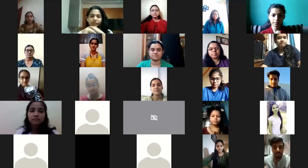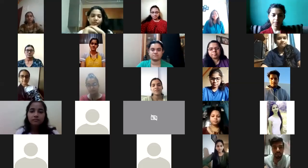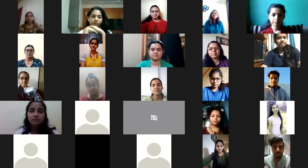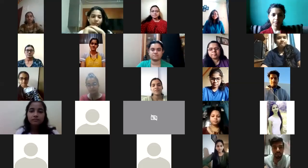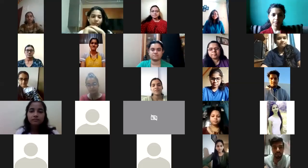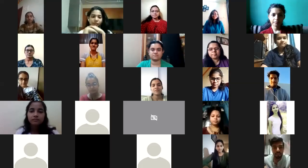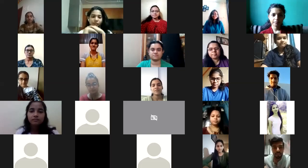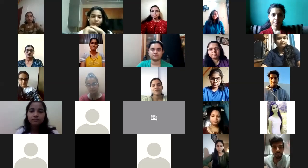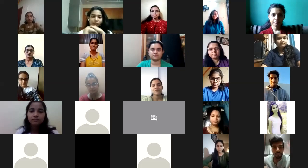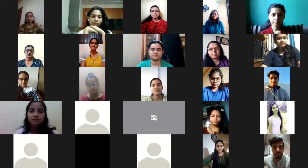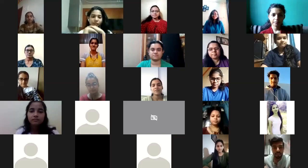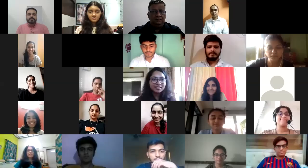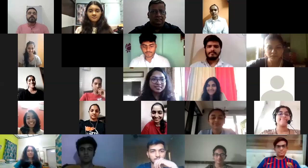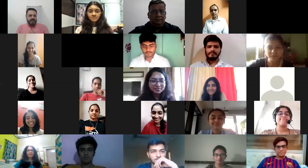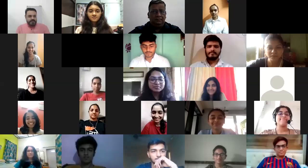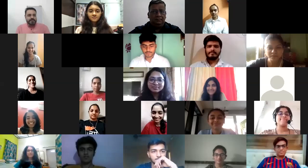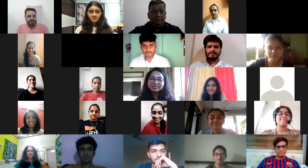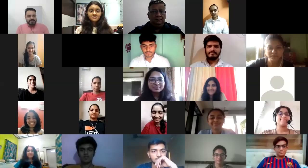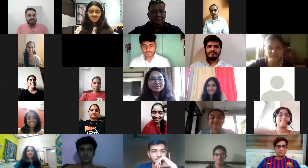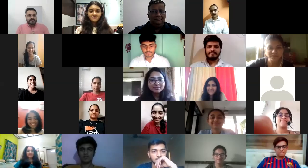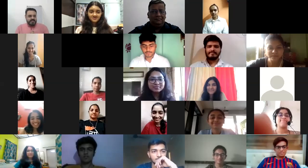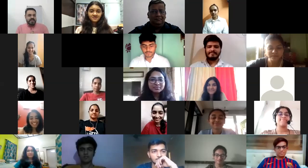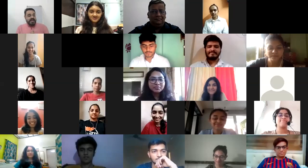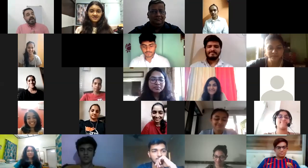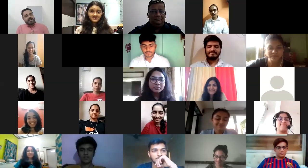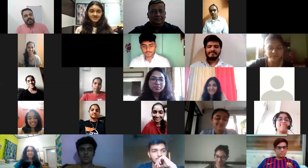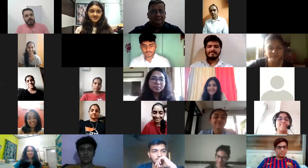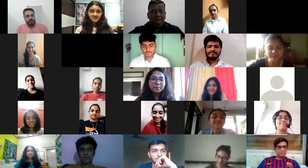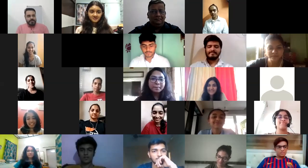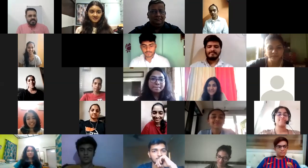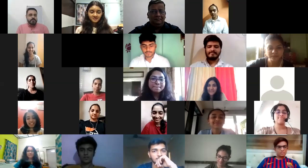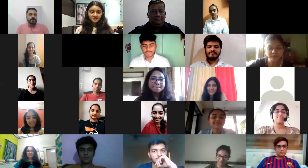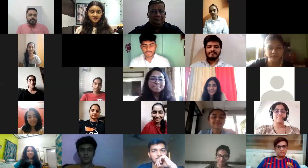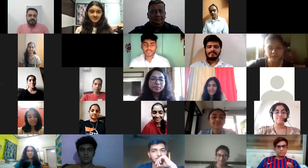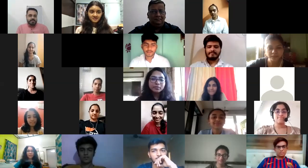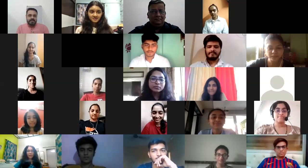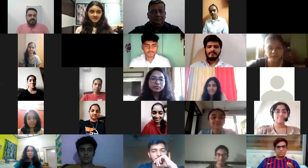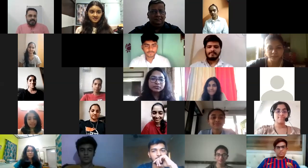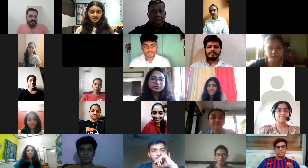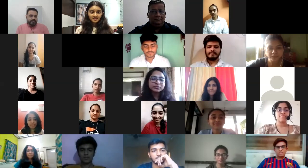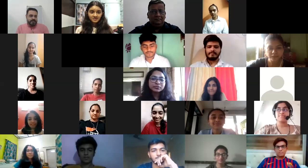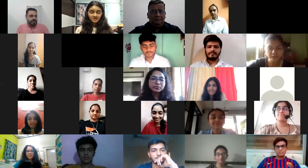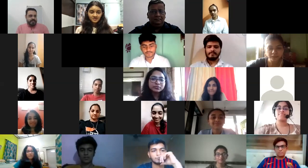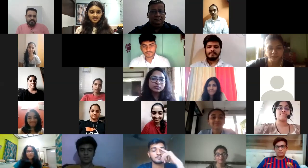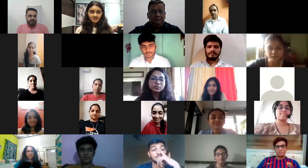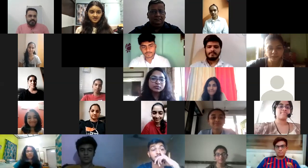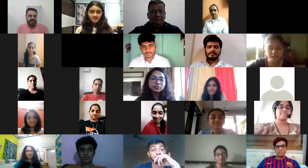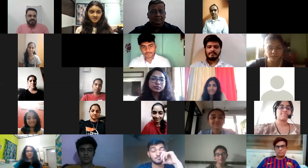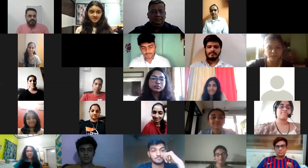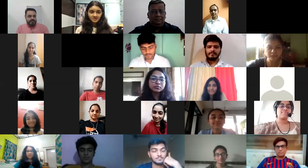no? You will be able to. I'll tell you how, because I'm going to pick up randomly from any one of you and ask you to spell your